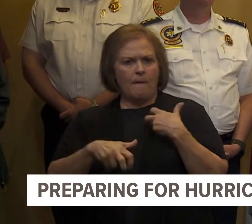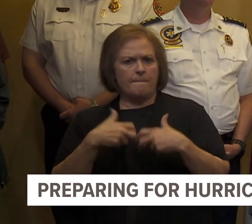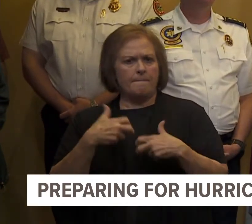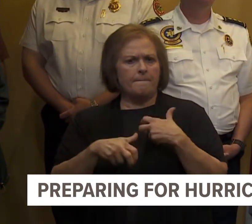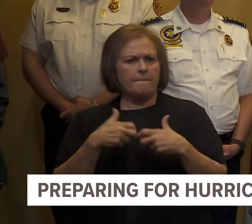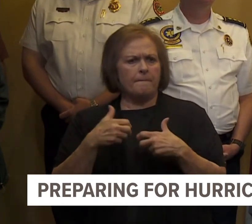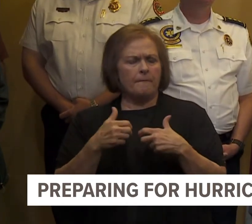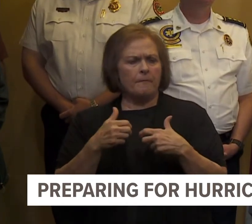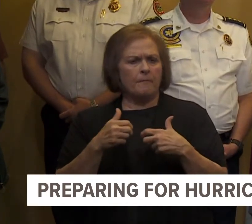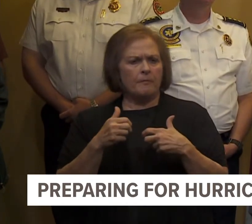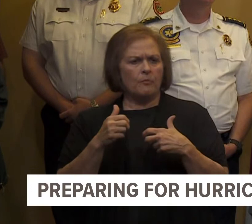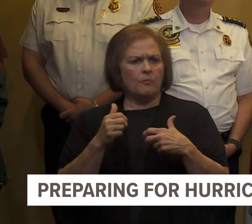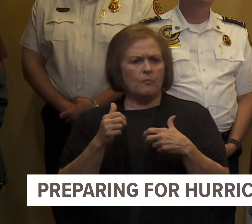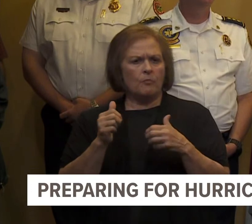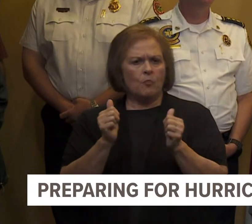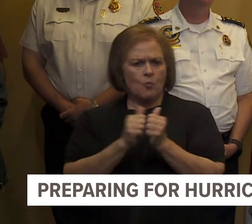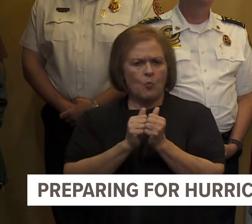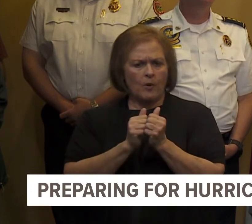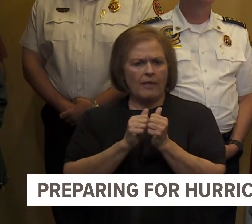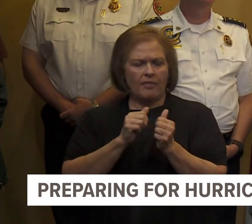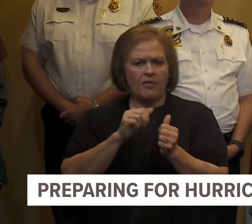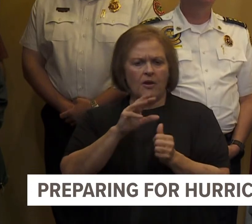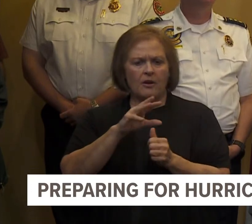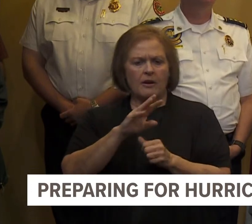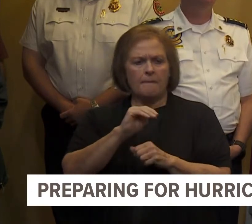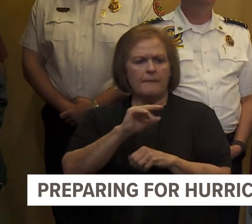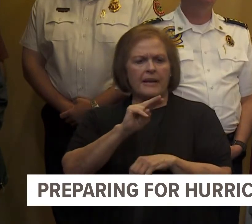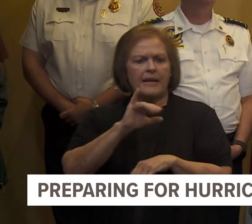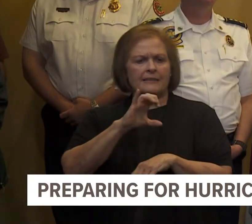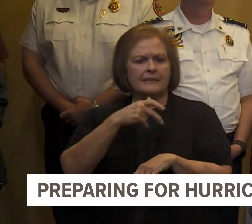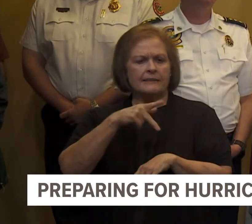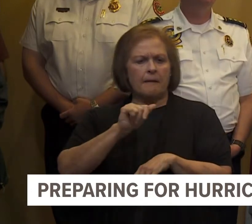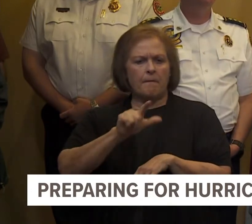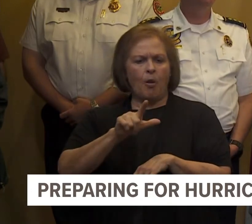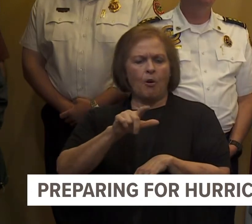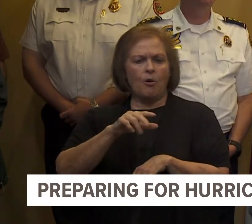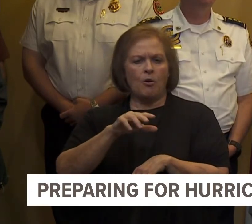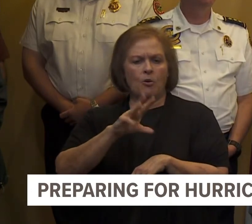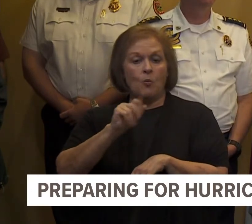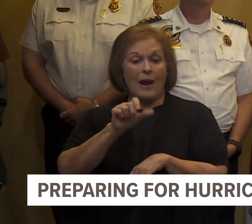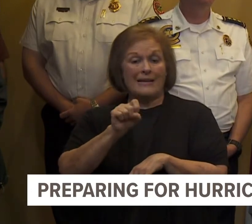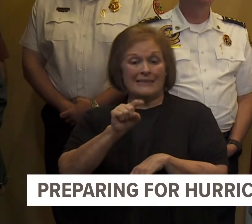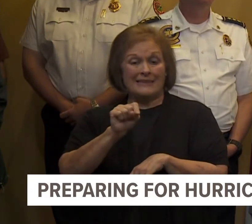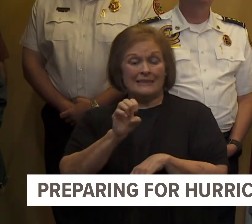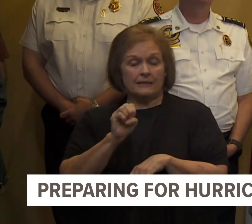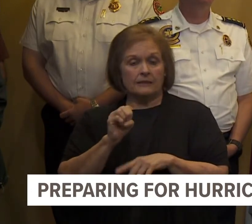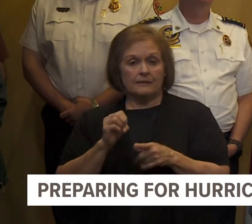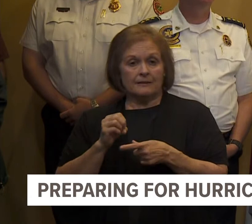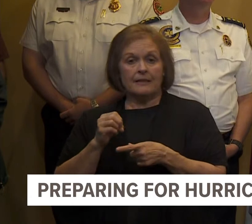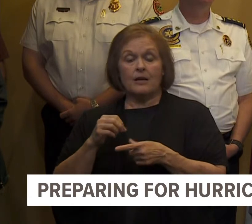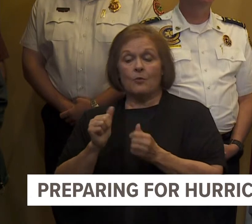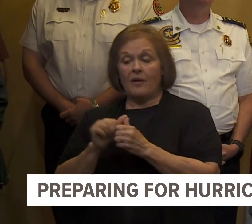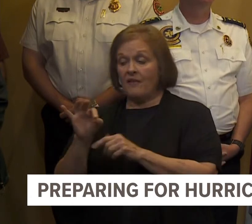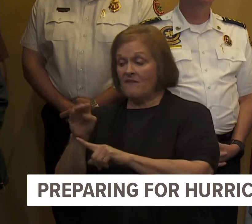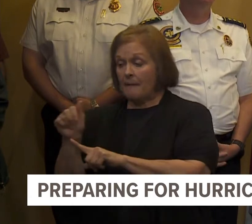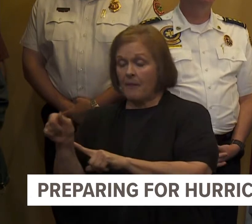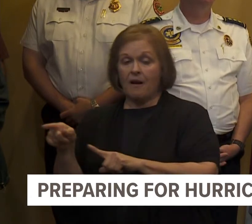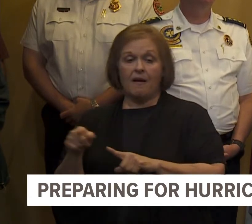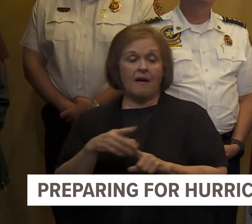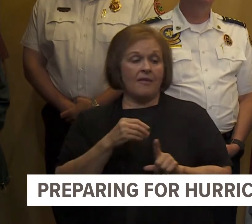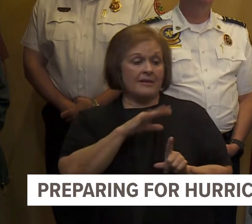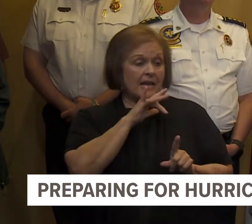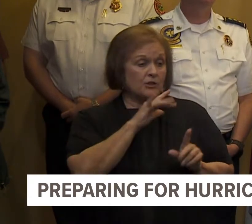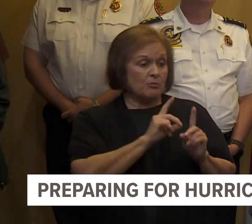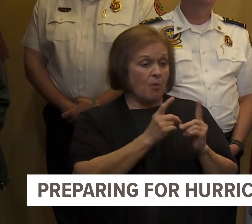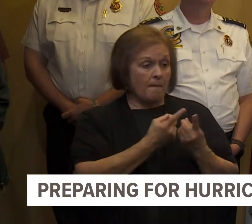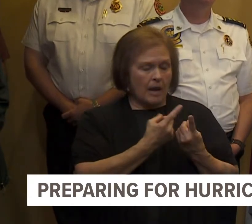with municipal solid waste. And with the help with our FEMA partners and the support of our sanitation